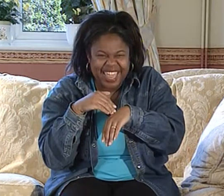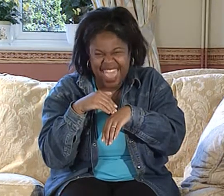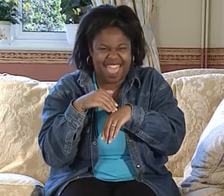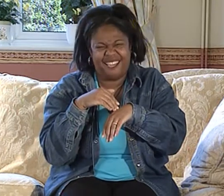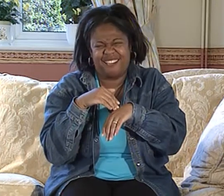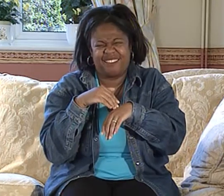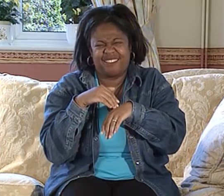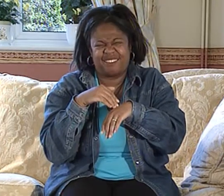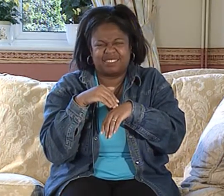She opened the door.